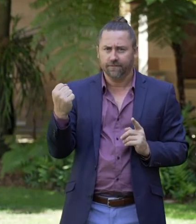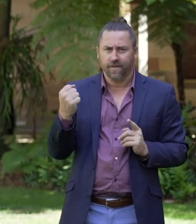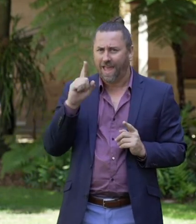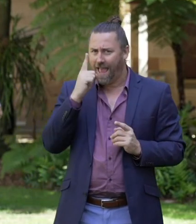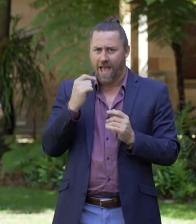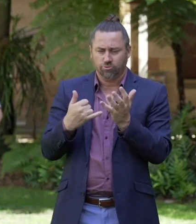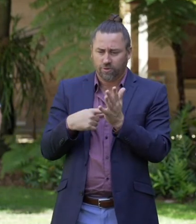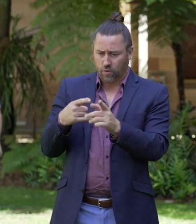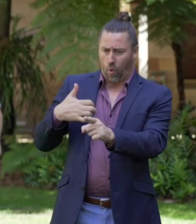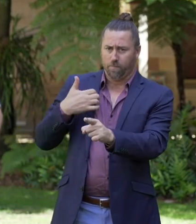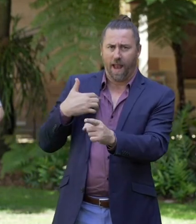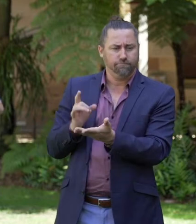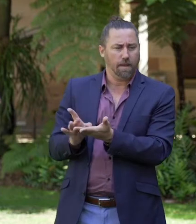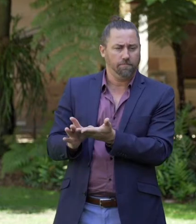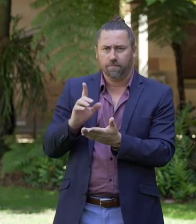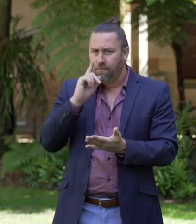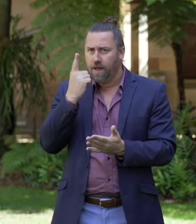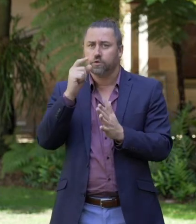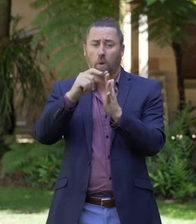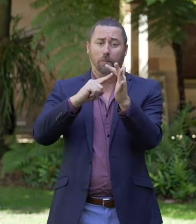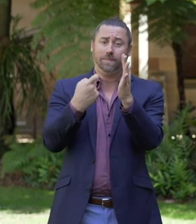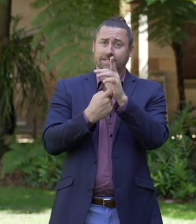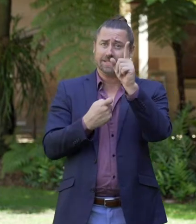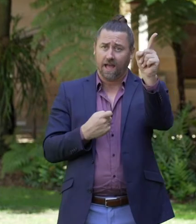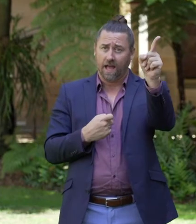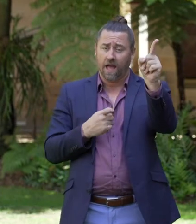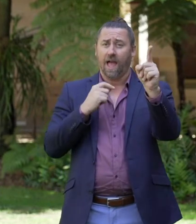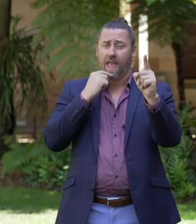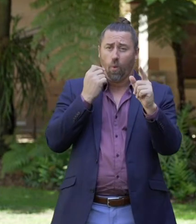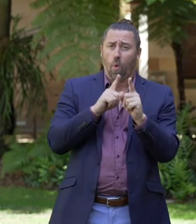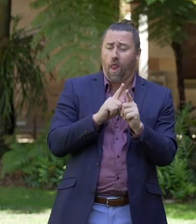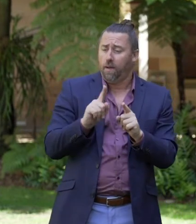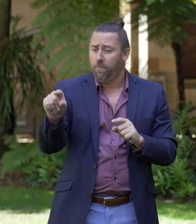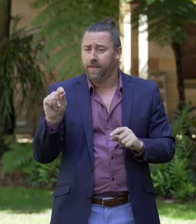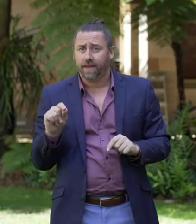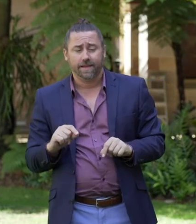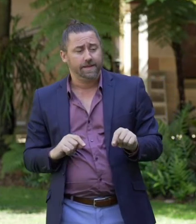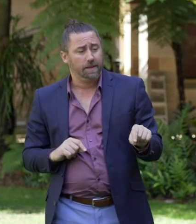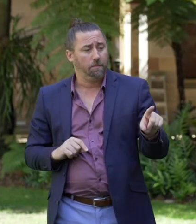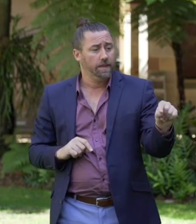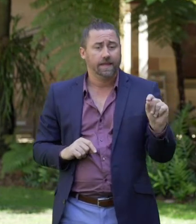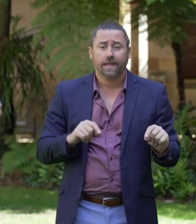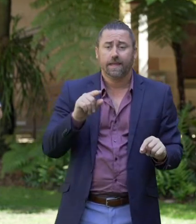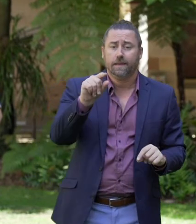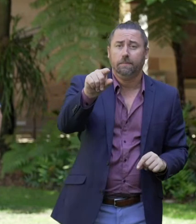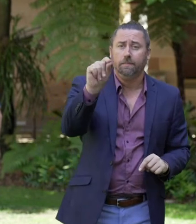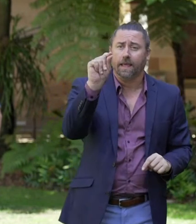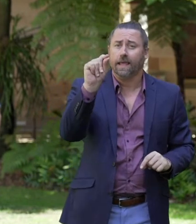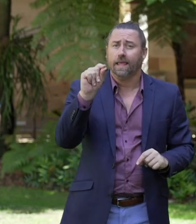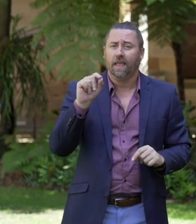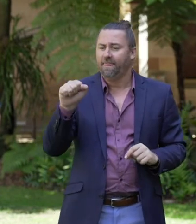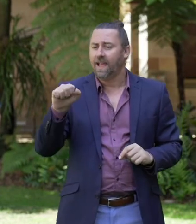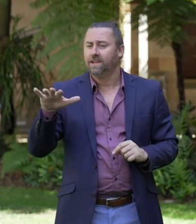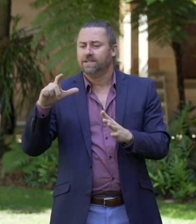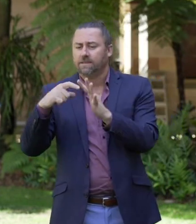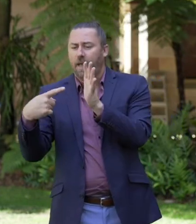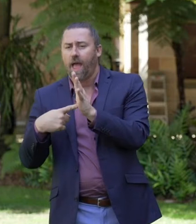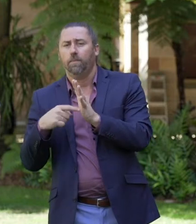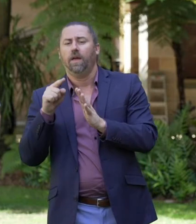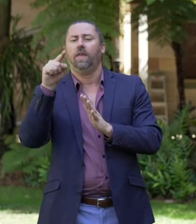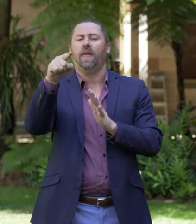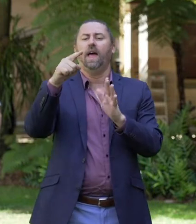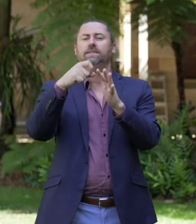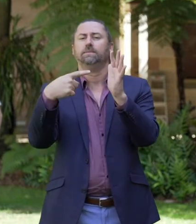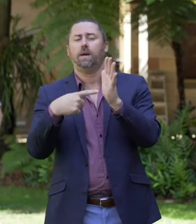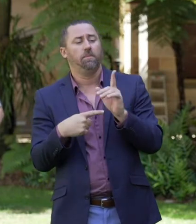engage with people, and I would hope that he does random samples as well. I think it's really important to get a snapshot of the public